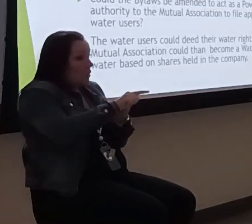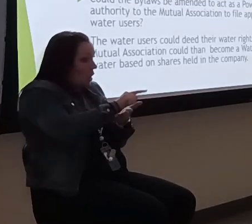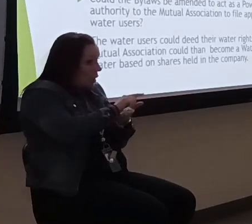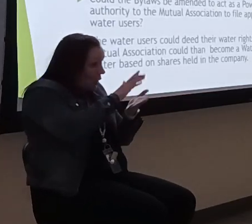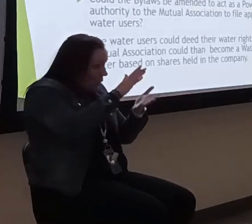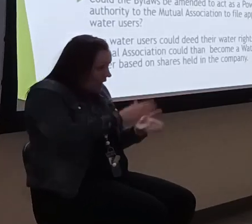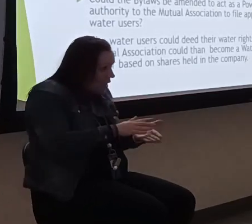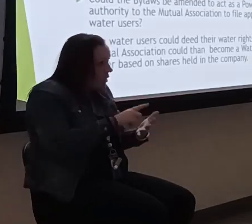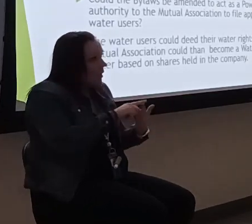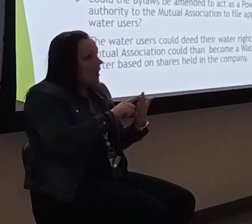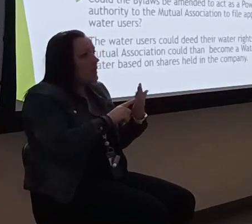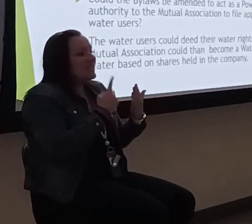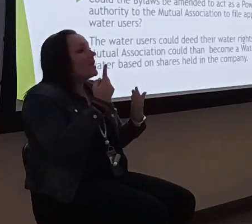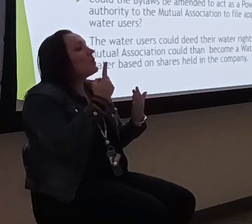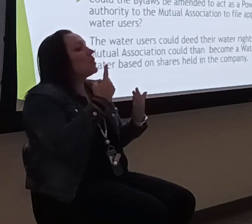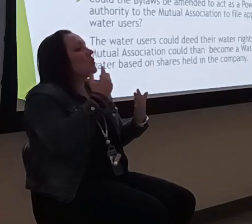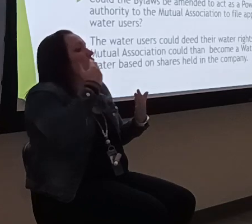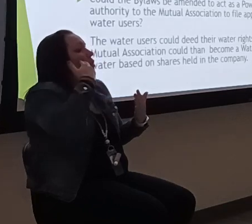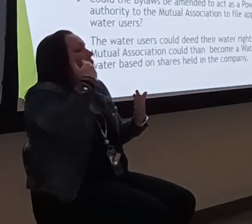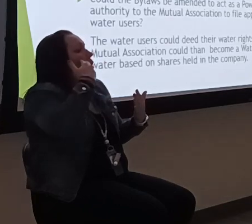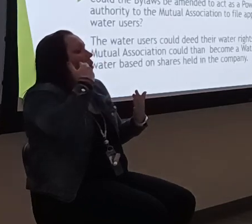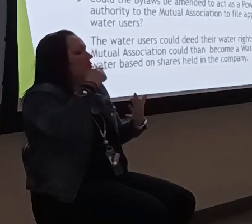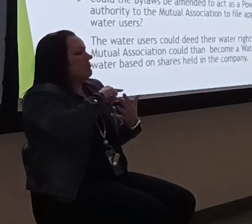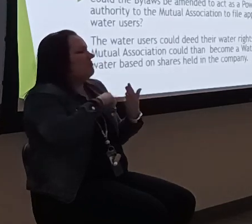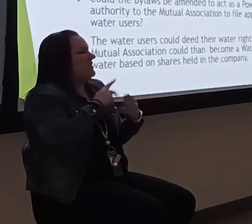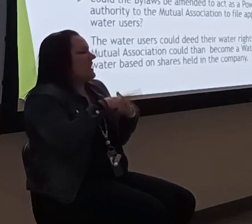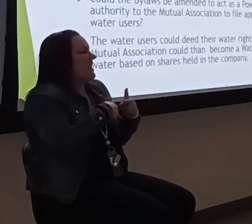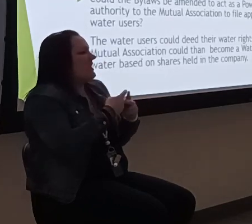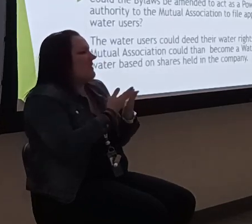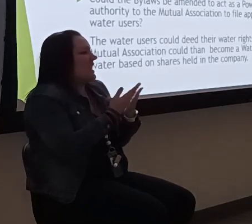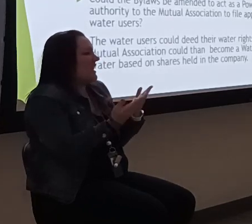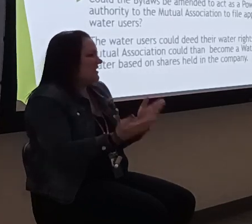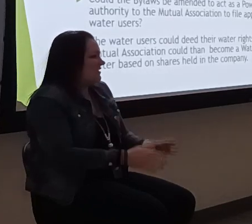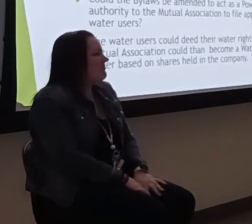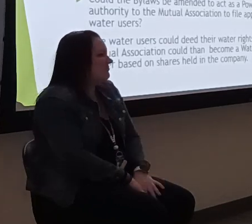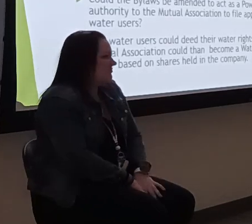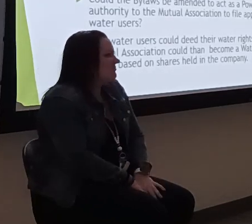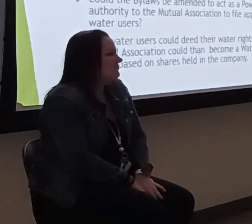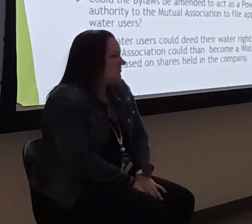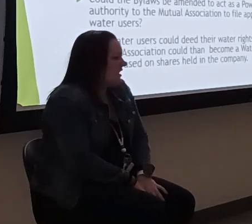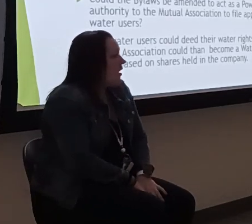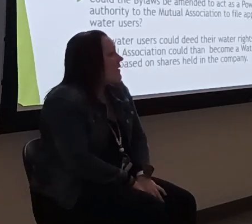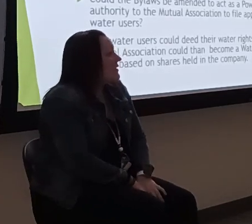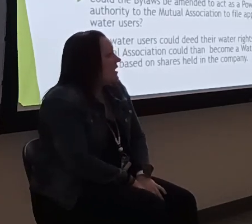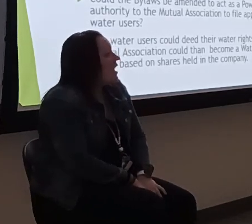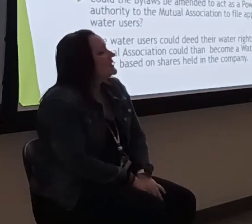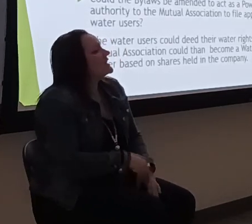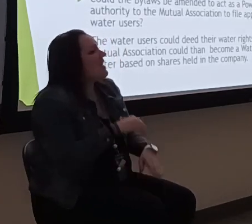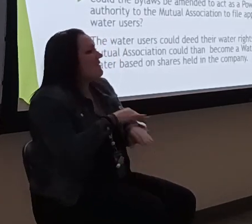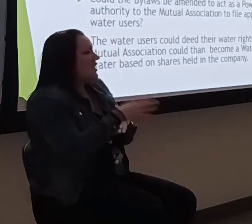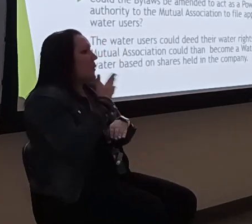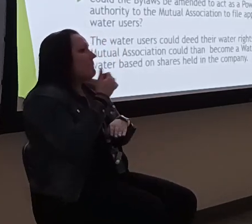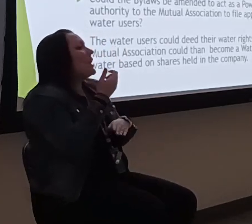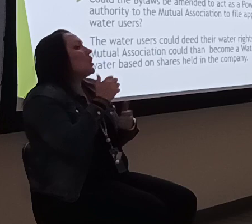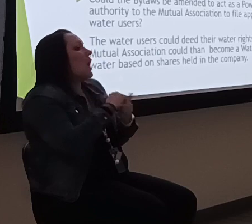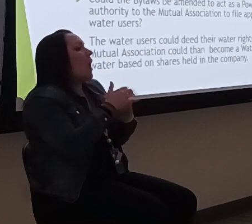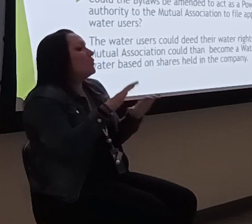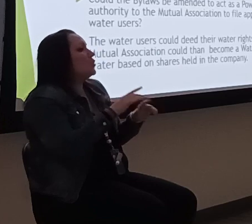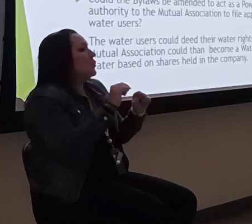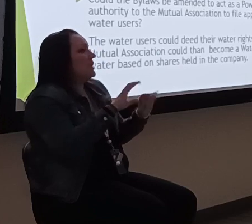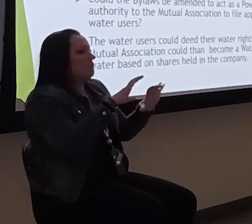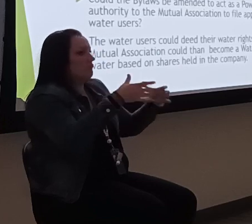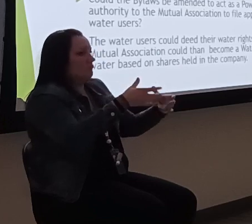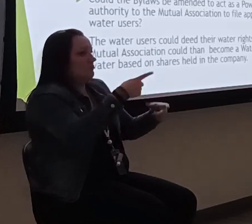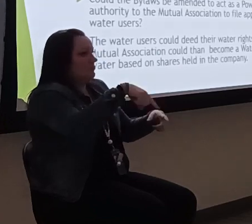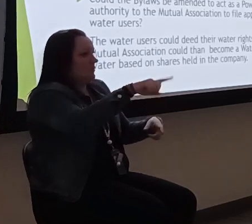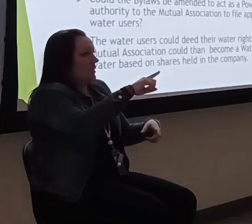or somebody who is more versed in the laws and could give you better advice on how to do this as a company.